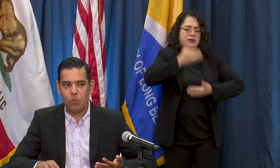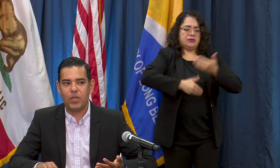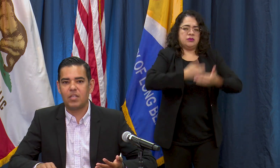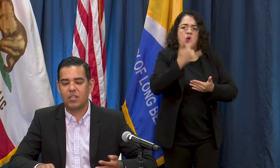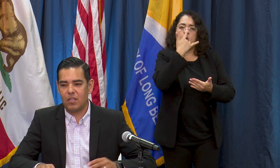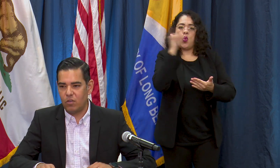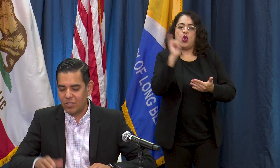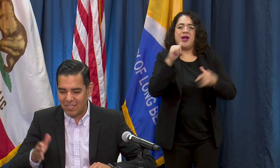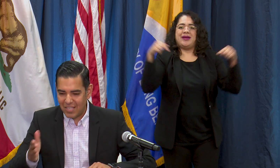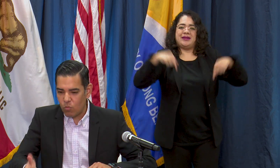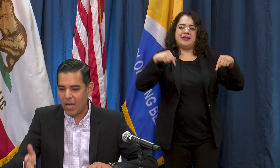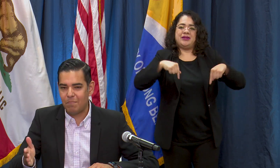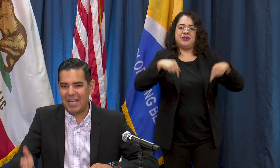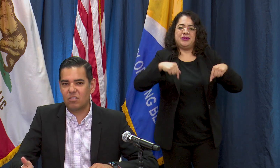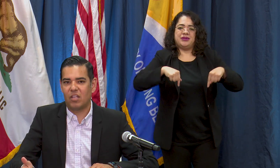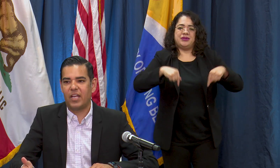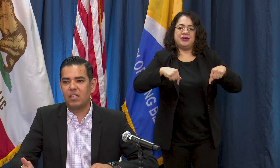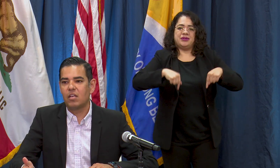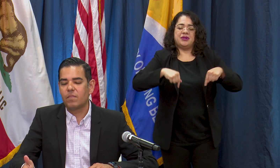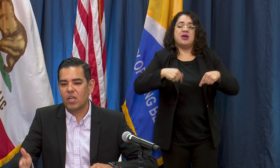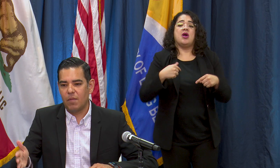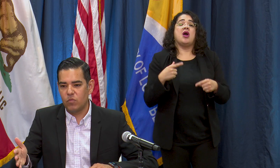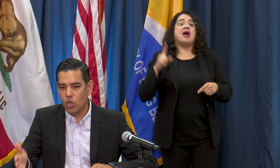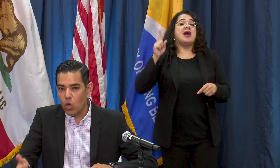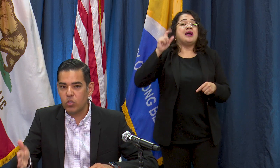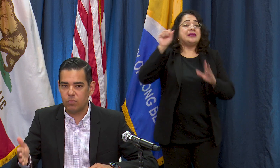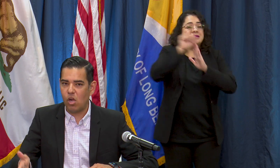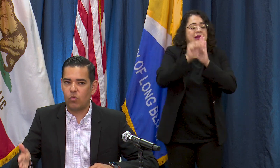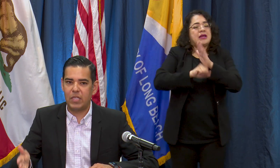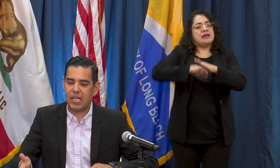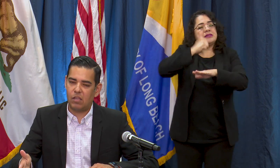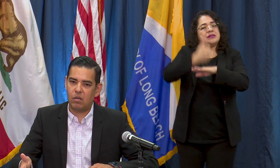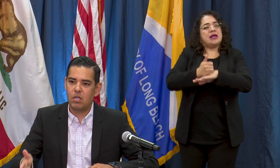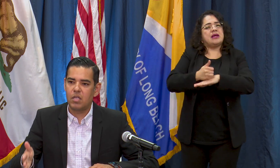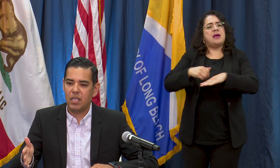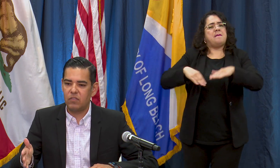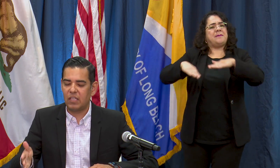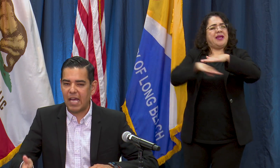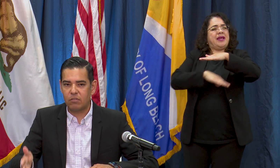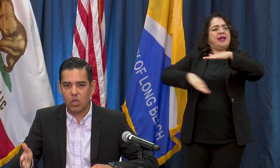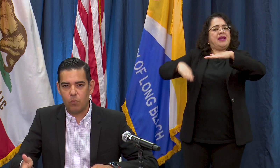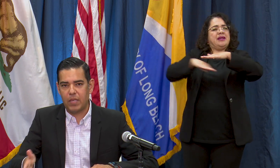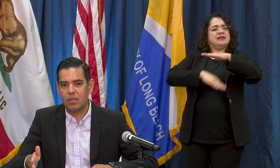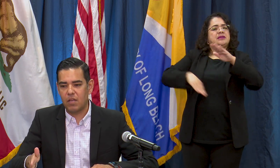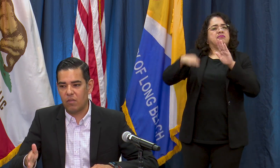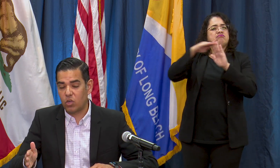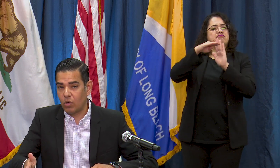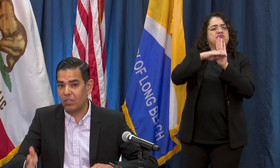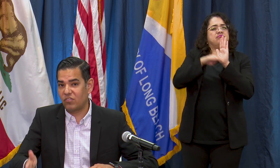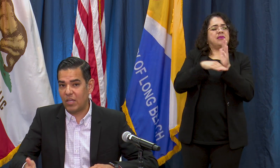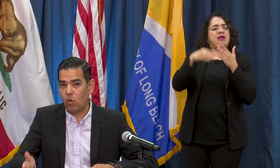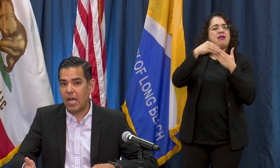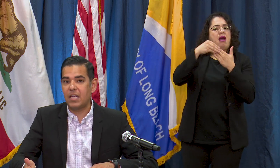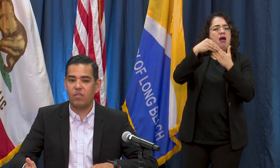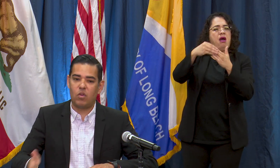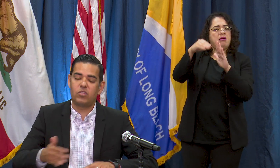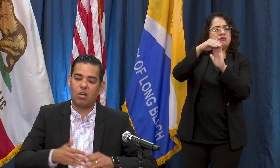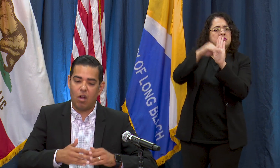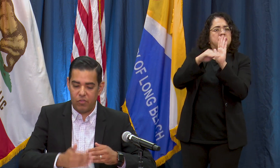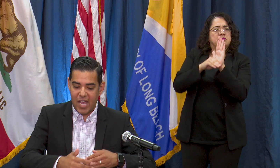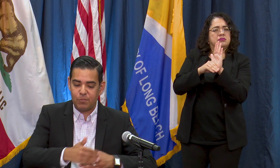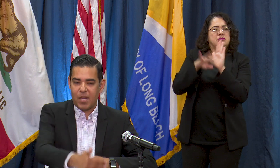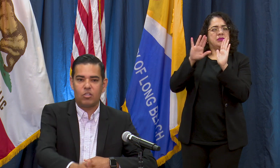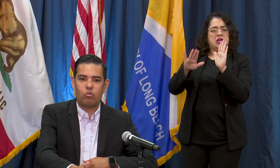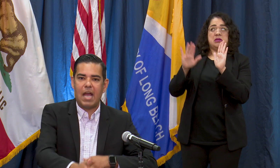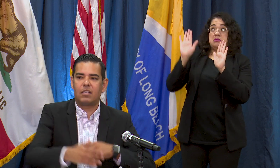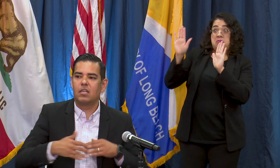can't reopen. There's a statewide baseline. No smaller retailer is allowed to open currently statewide, and those that are